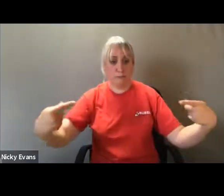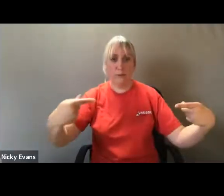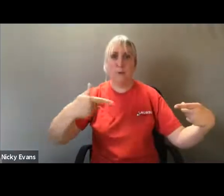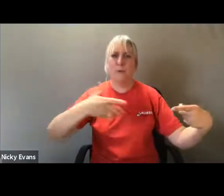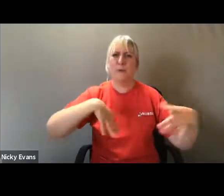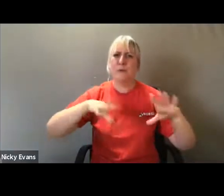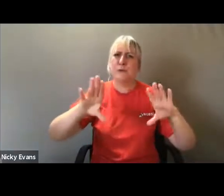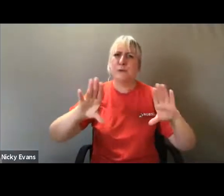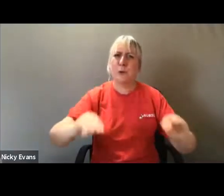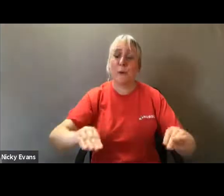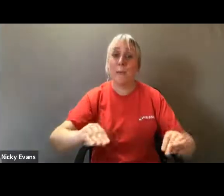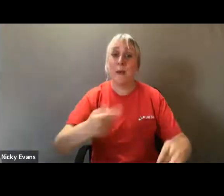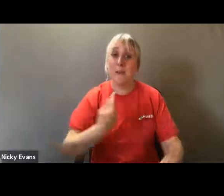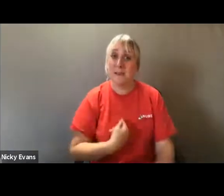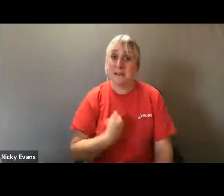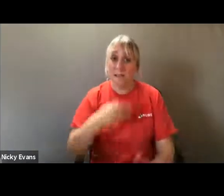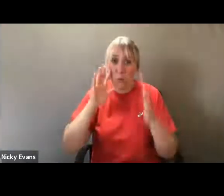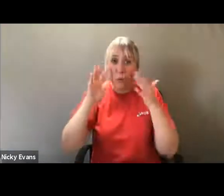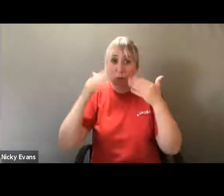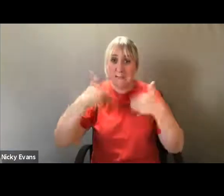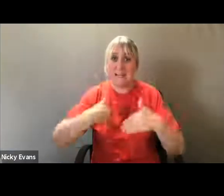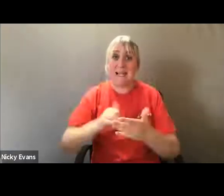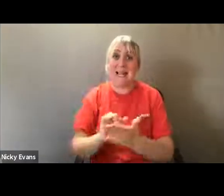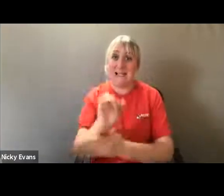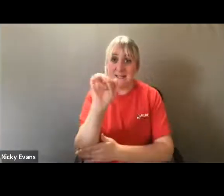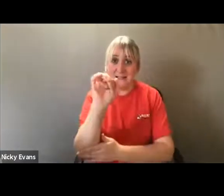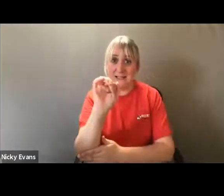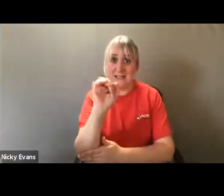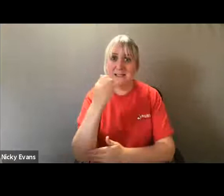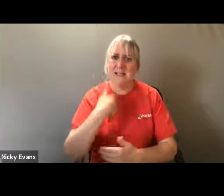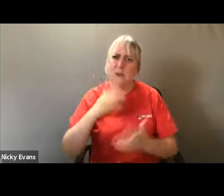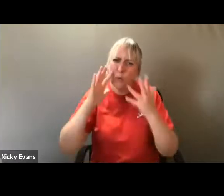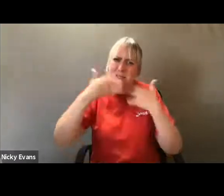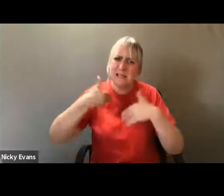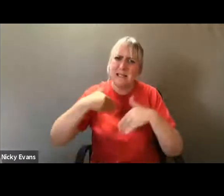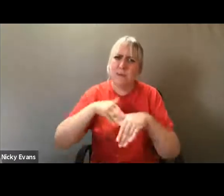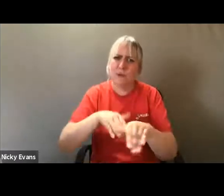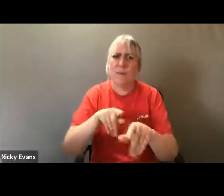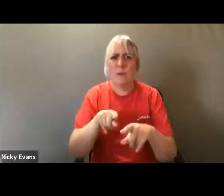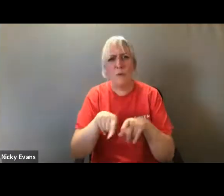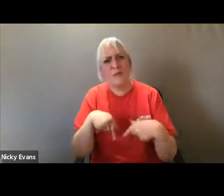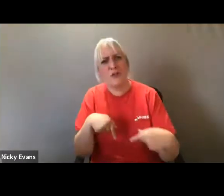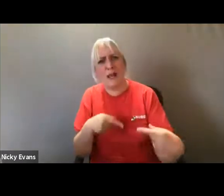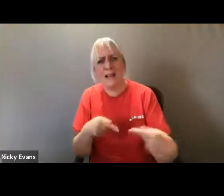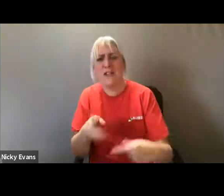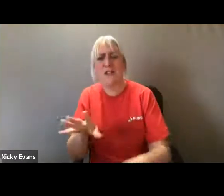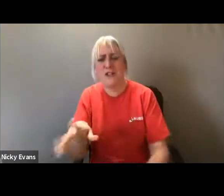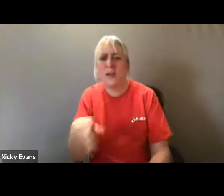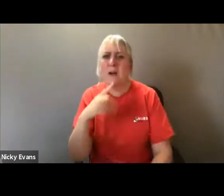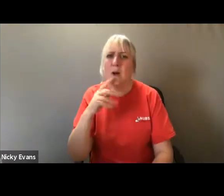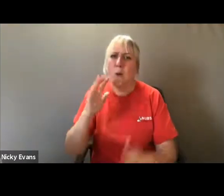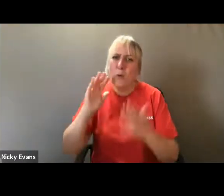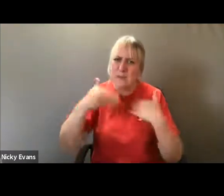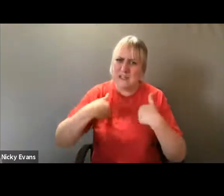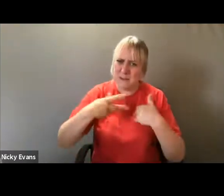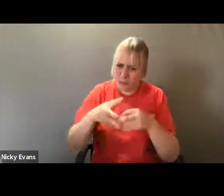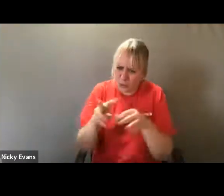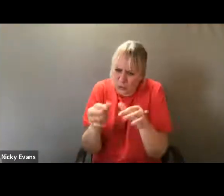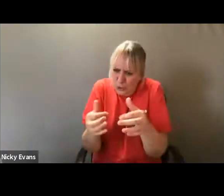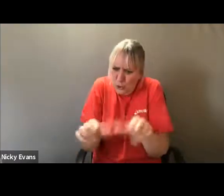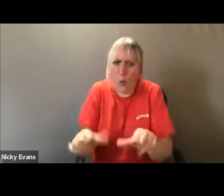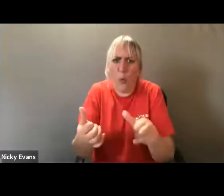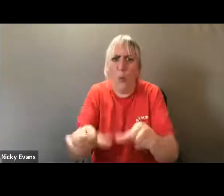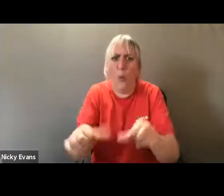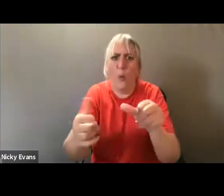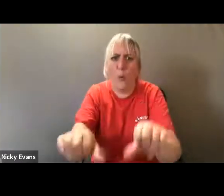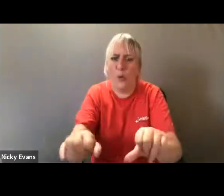as an autistic activist, and the autistic movement has spent a lot of time challenging the idea that autism is something to be cured, which